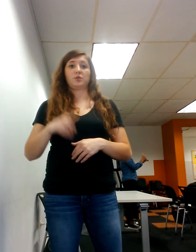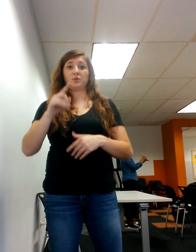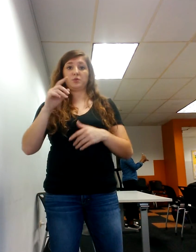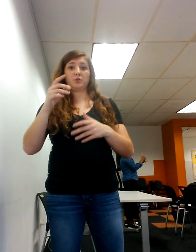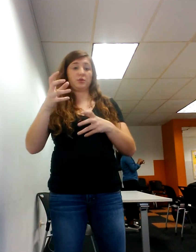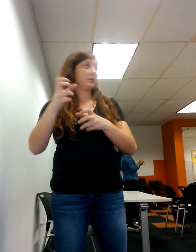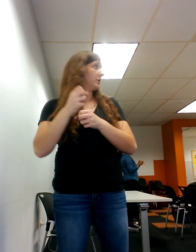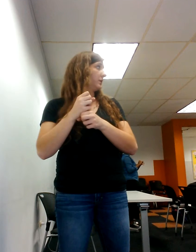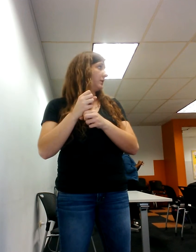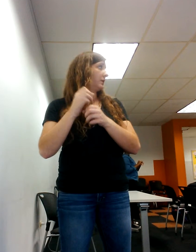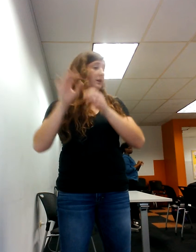scooping it up, and bring it here.